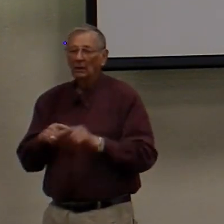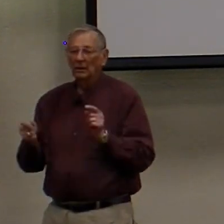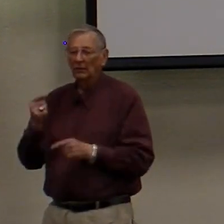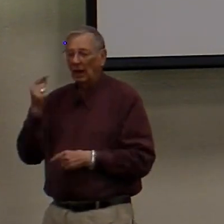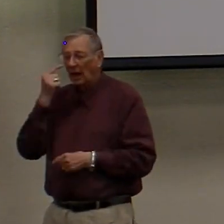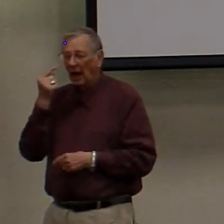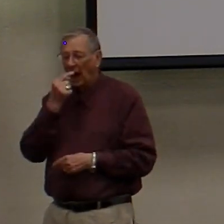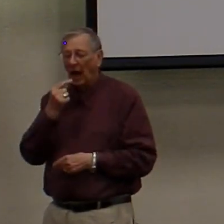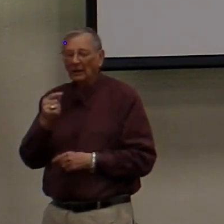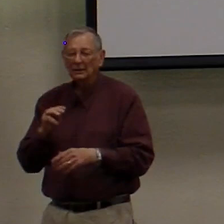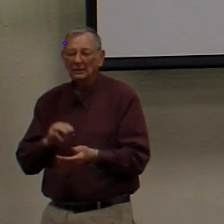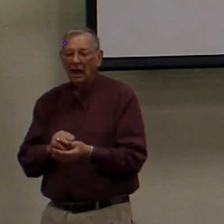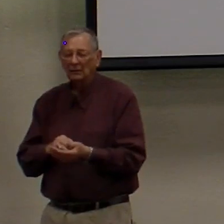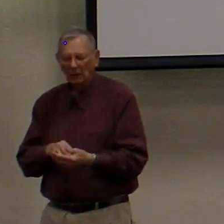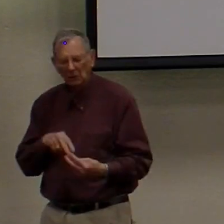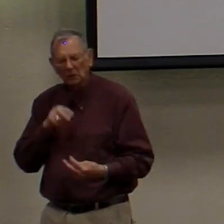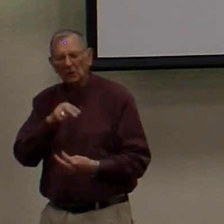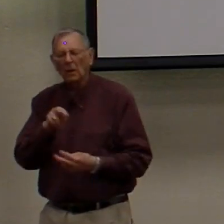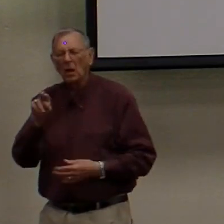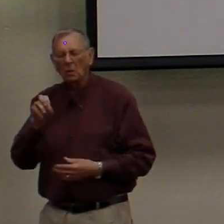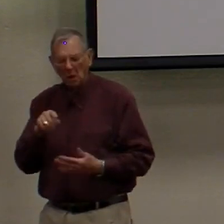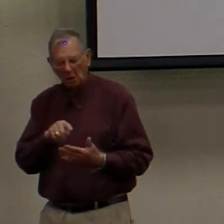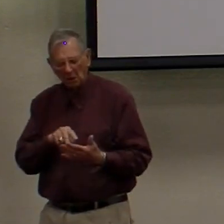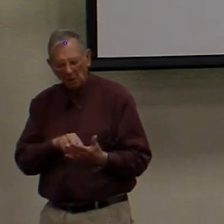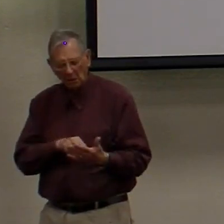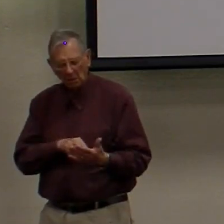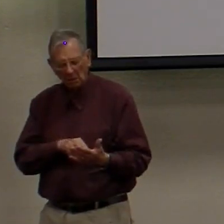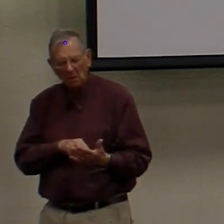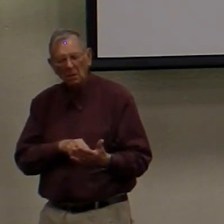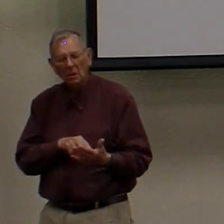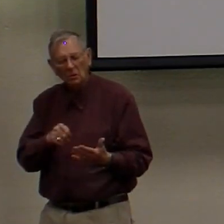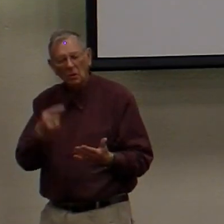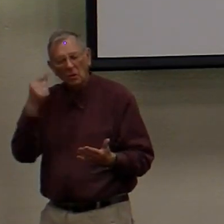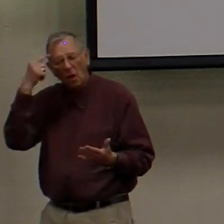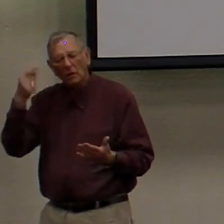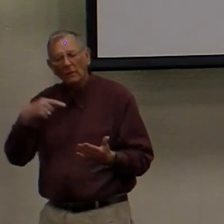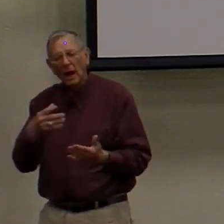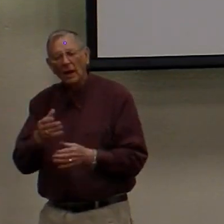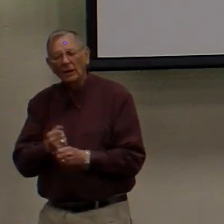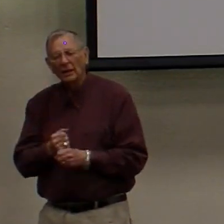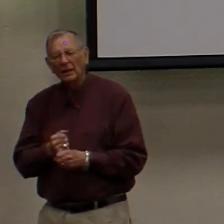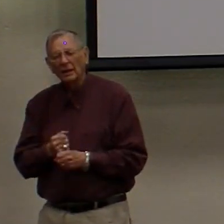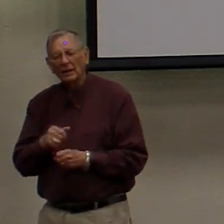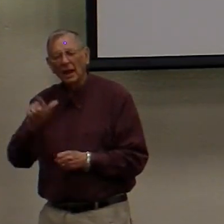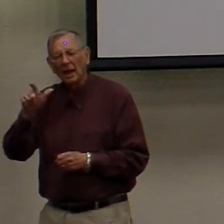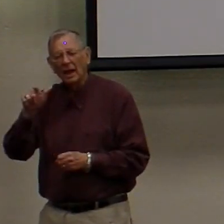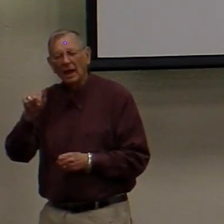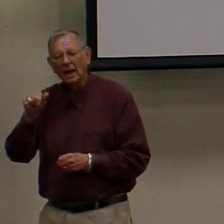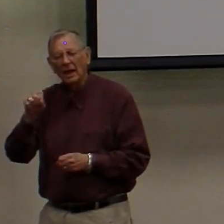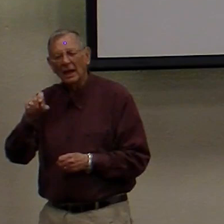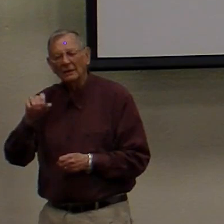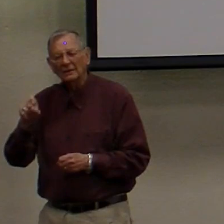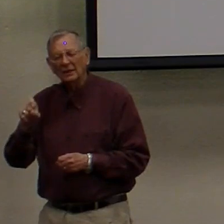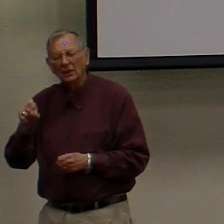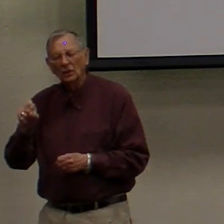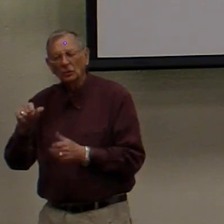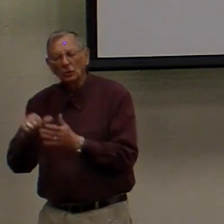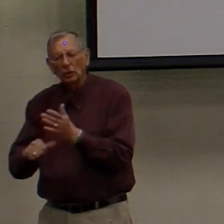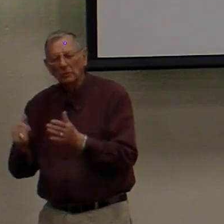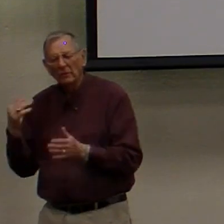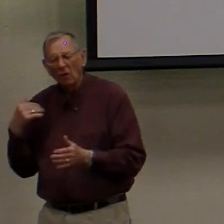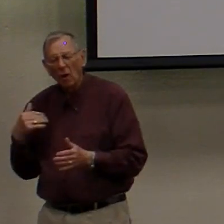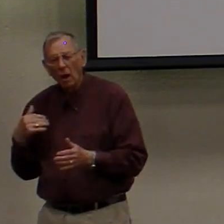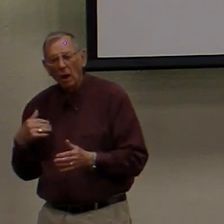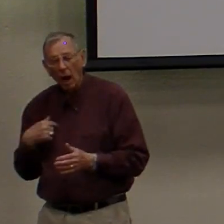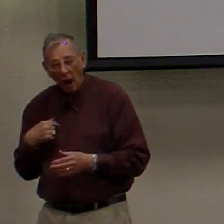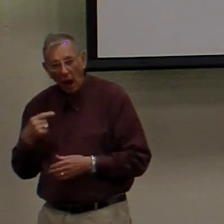than the one I normally have. He looks at my records and he says, "Have you ever thought about getting LASIK surgery before?" And I said, "Well,